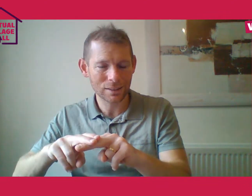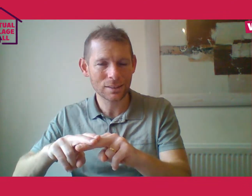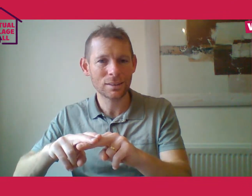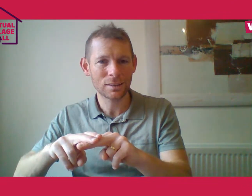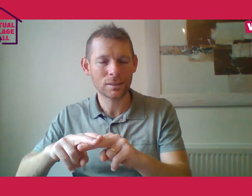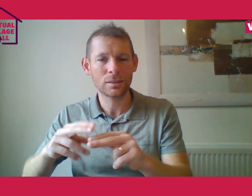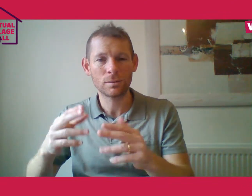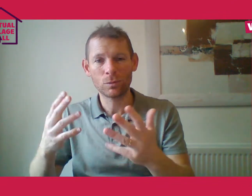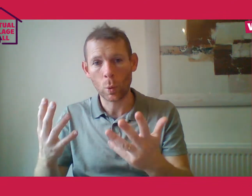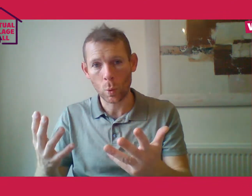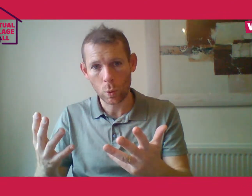granddad.